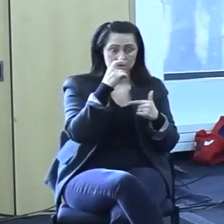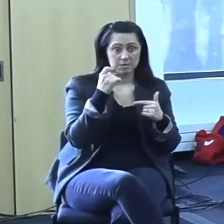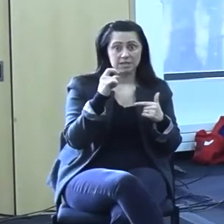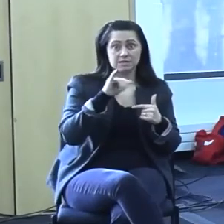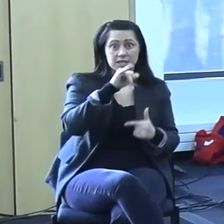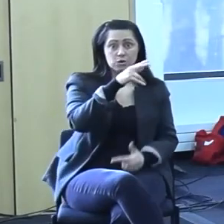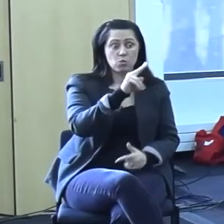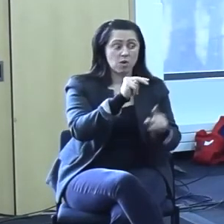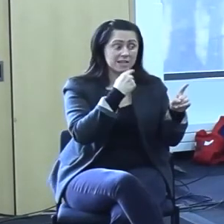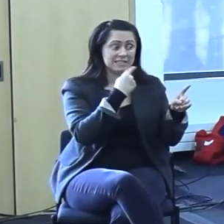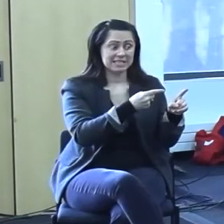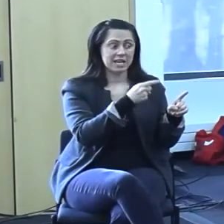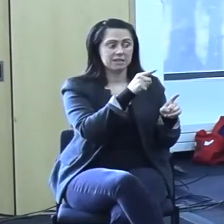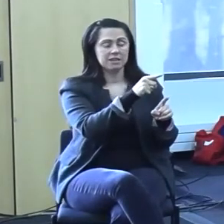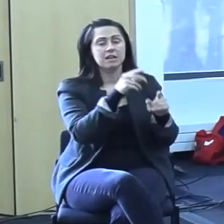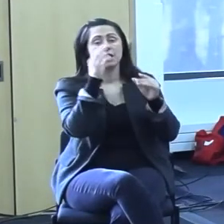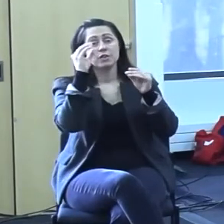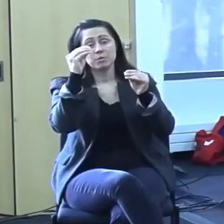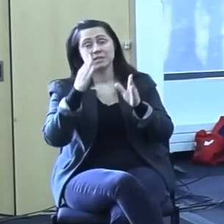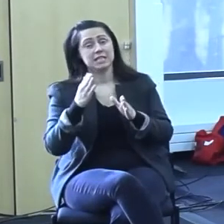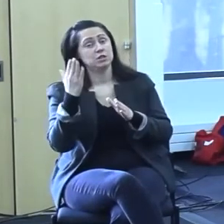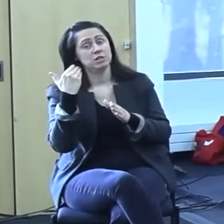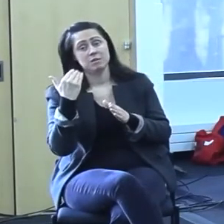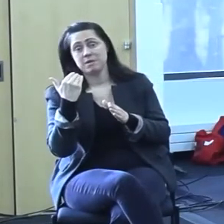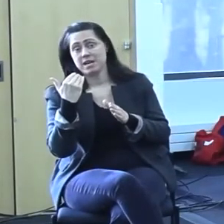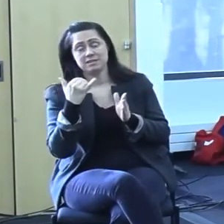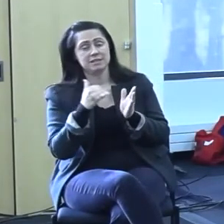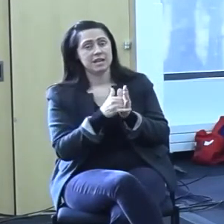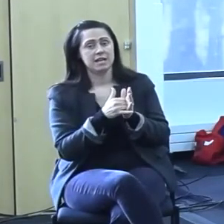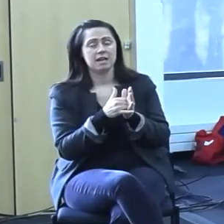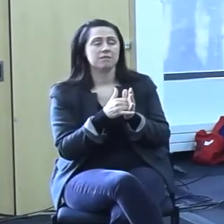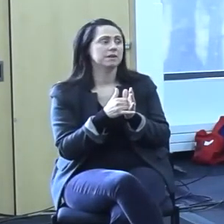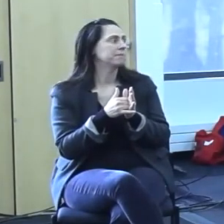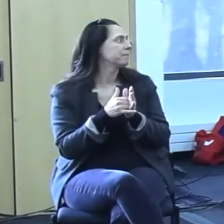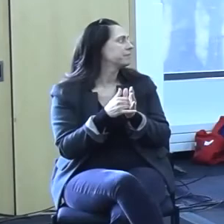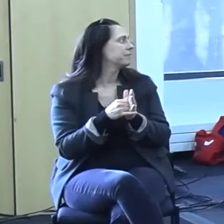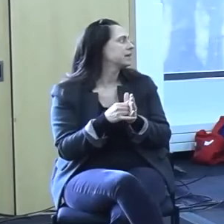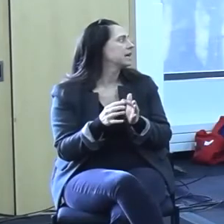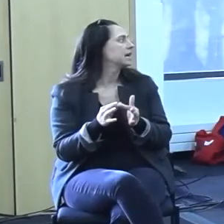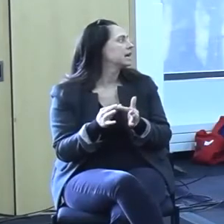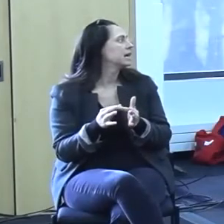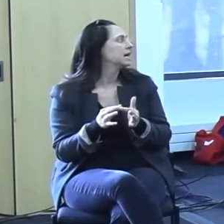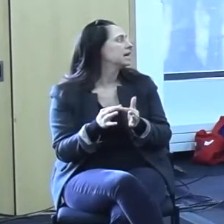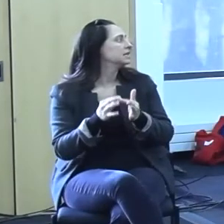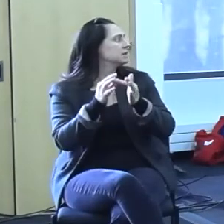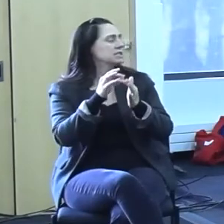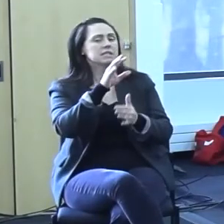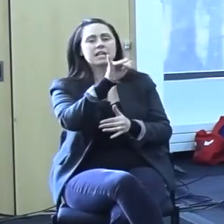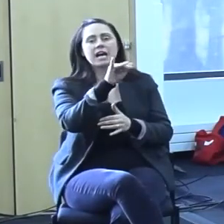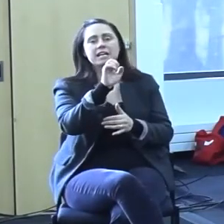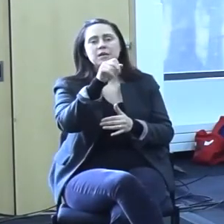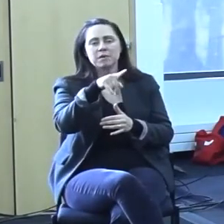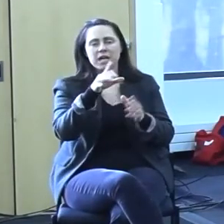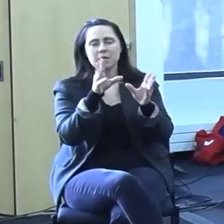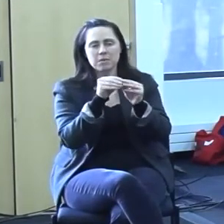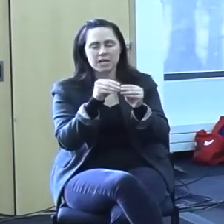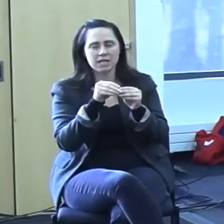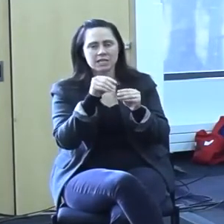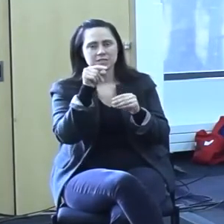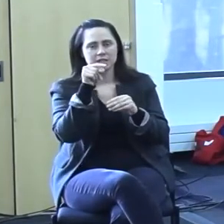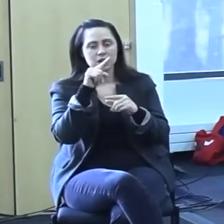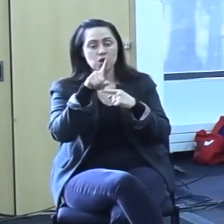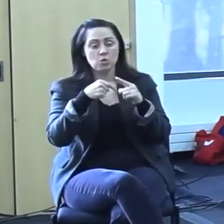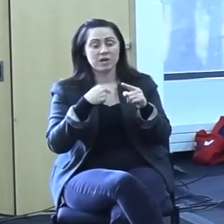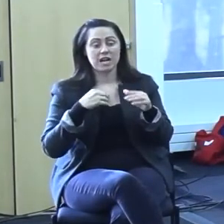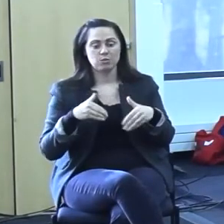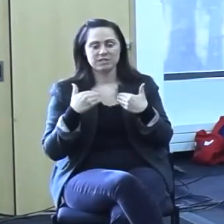said, there's been teachers in the past who have kind of, especially at those IEP meetings, there's been when I